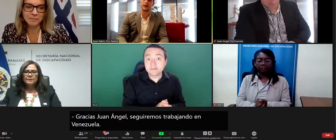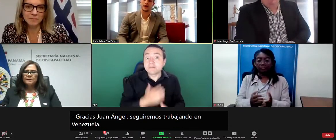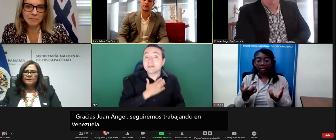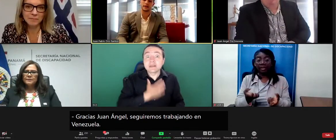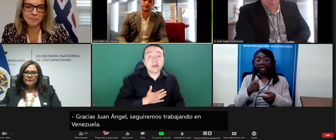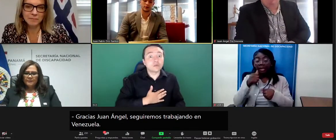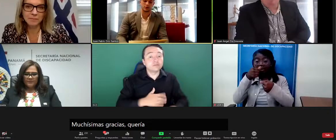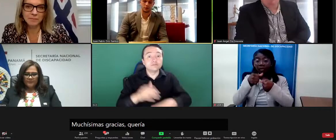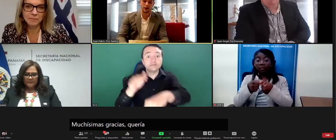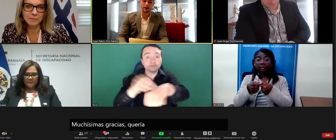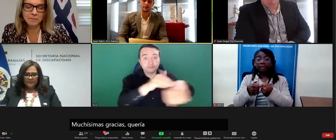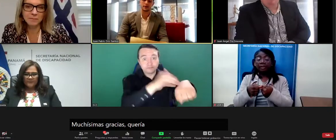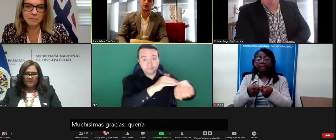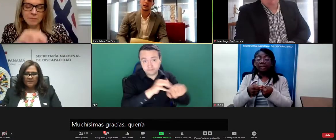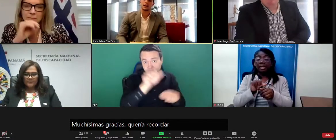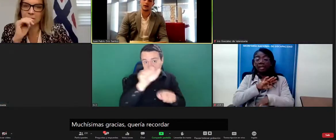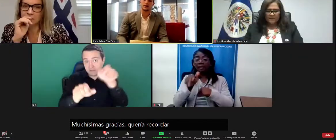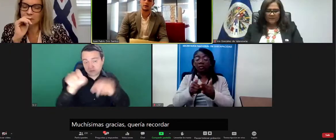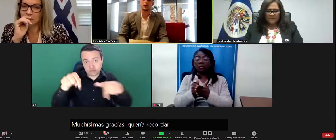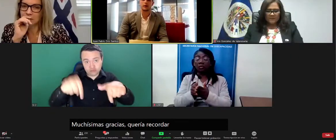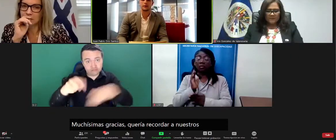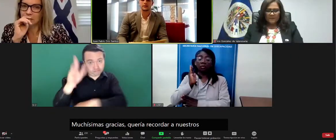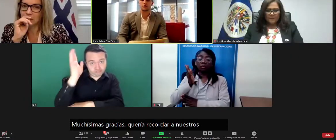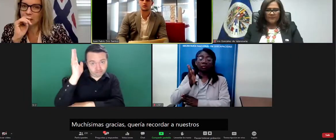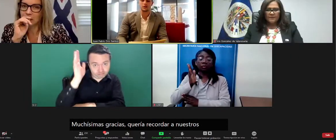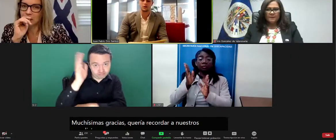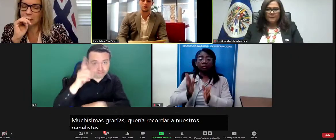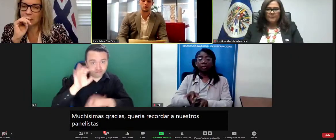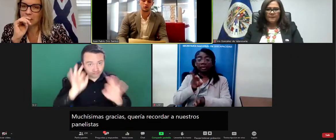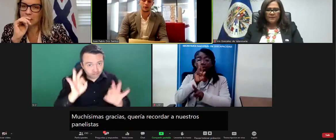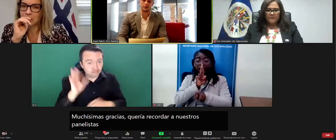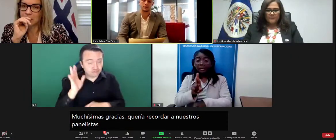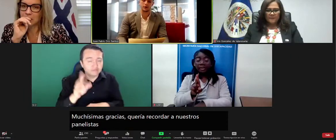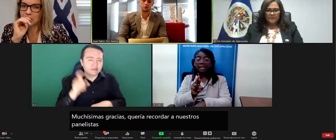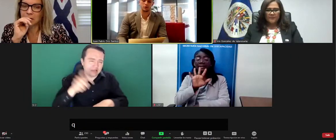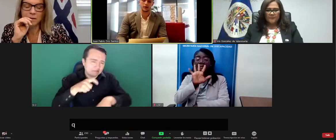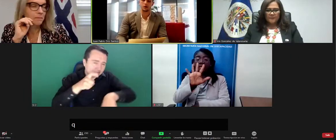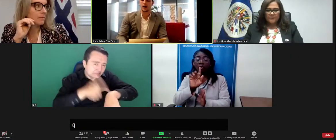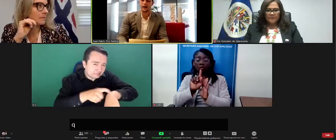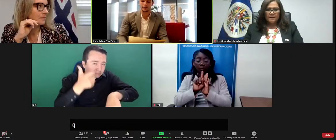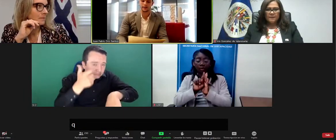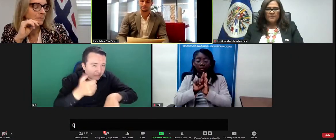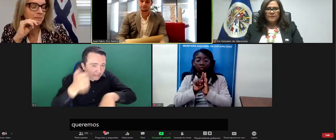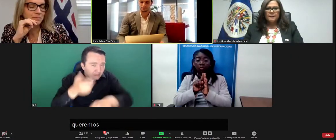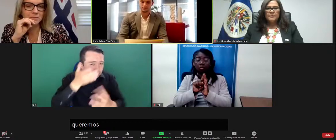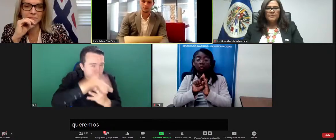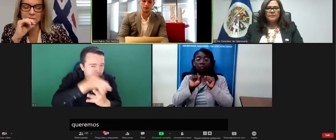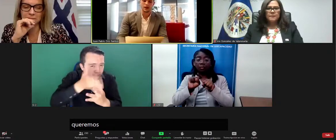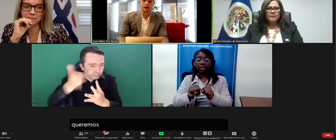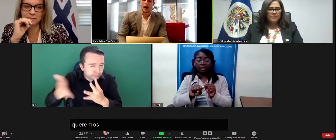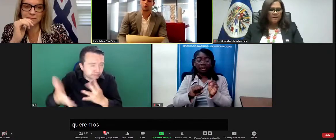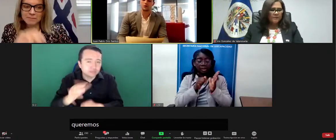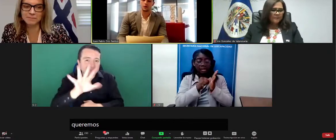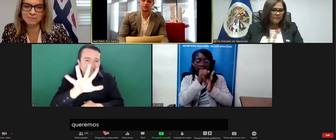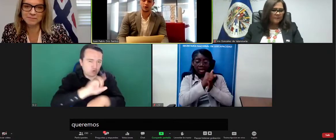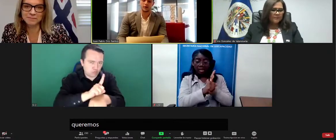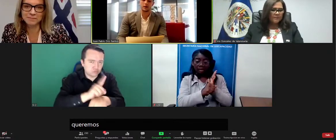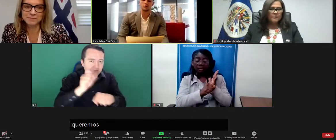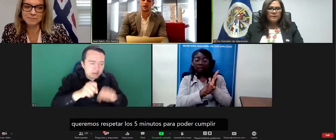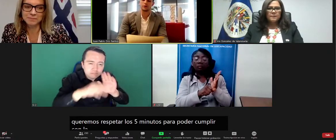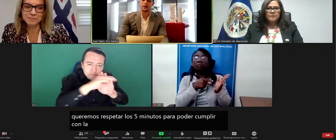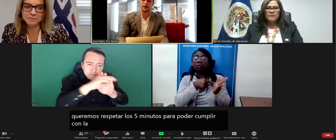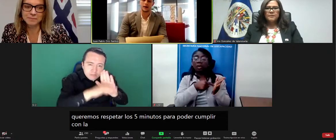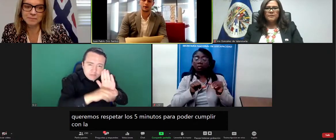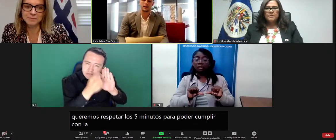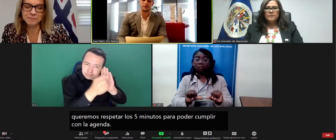thank you very much i wanted to remind our panelists and speakers that we need to respect the five minutes we have